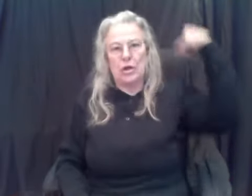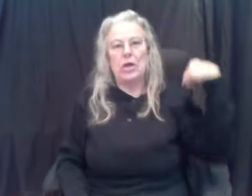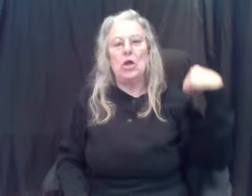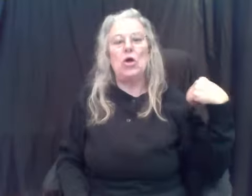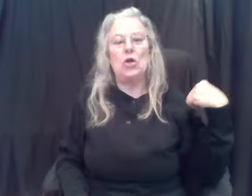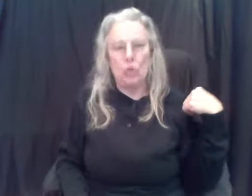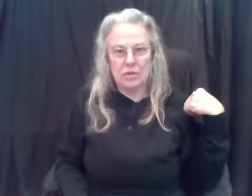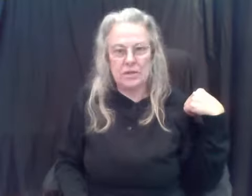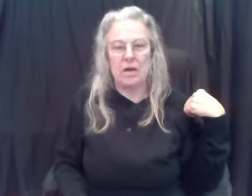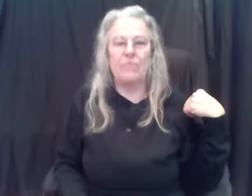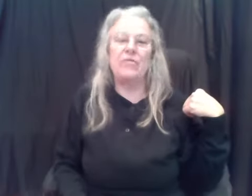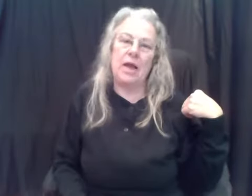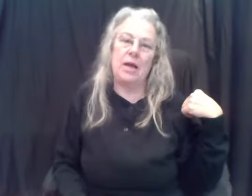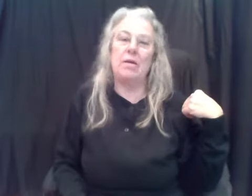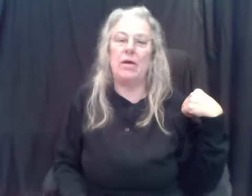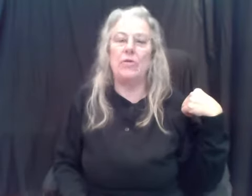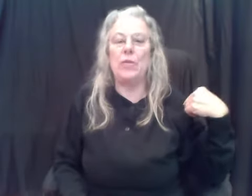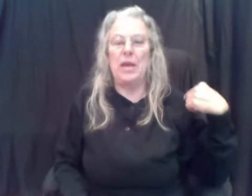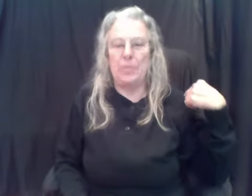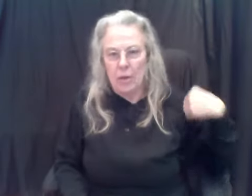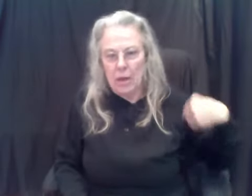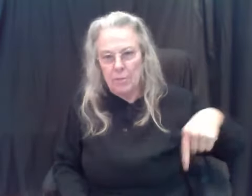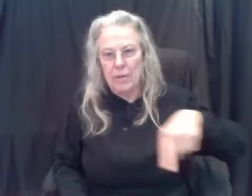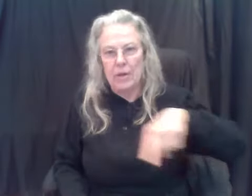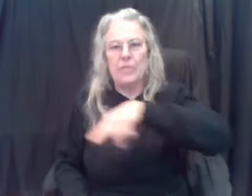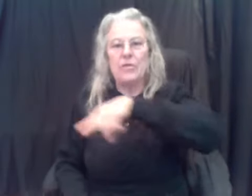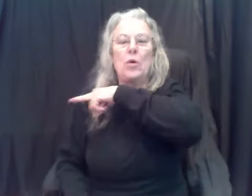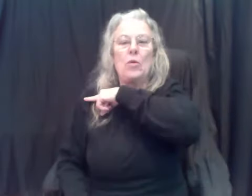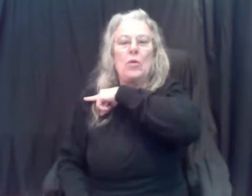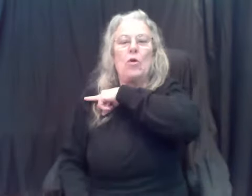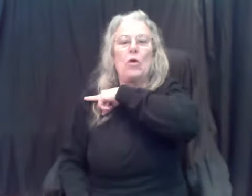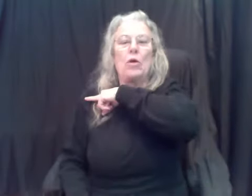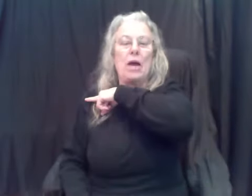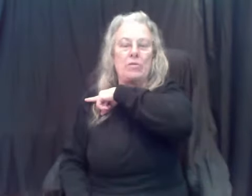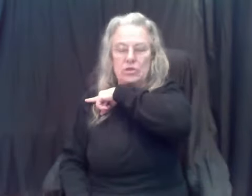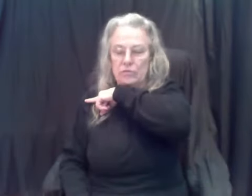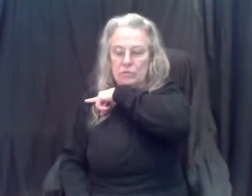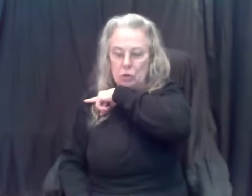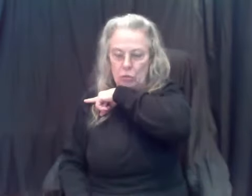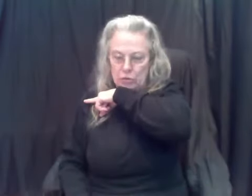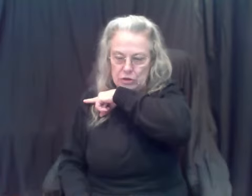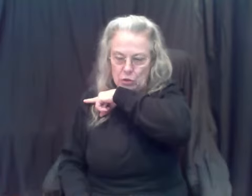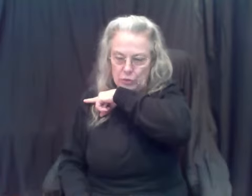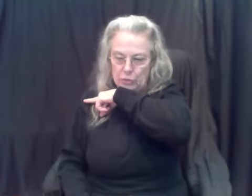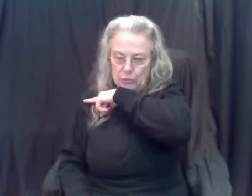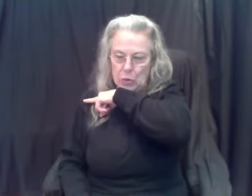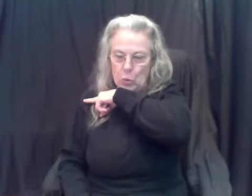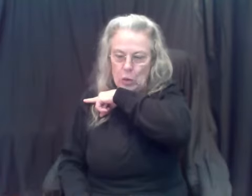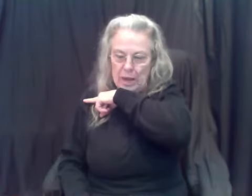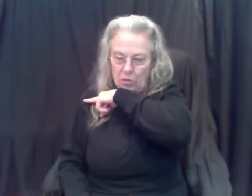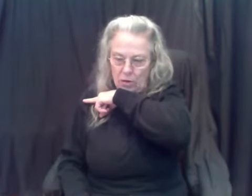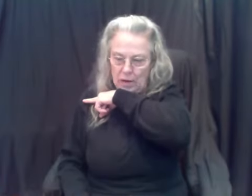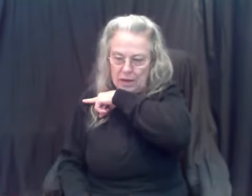yourself and other people but at this point we go around just from shoulder to shoulder we or us